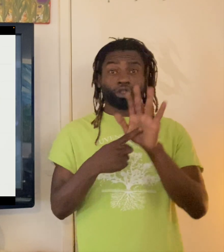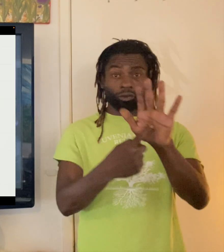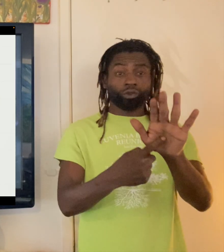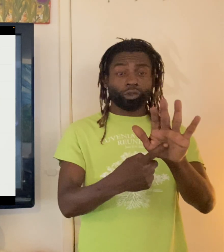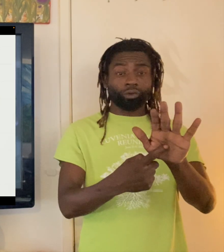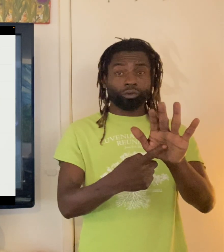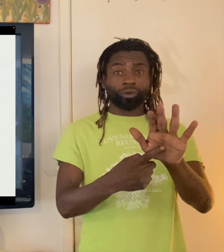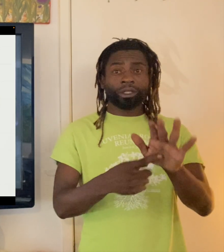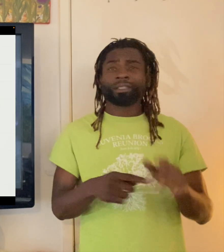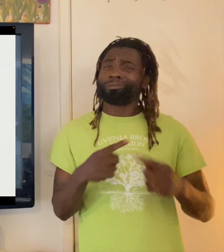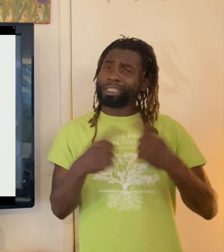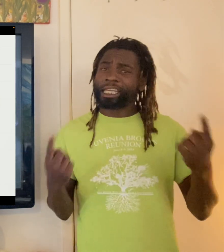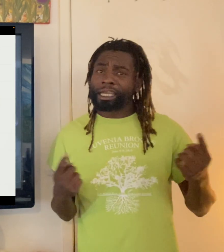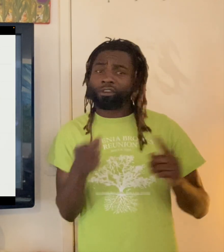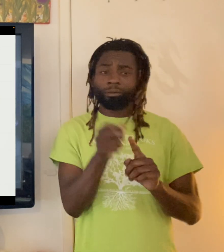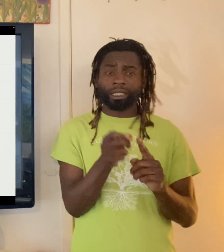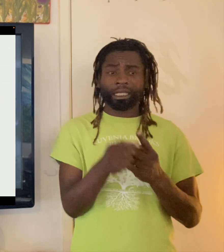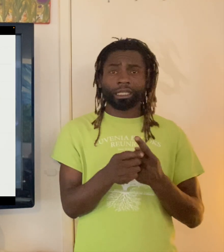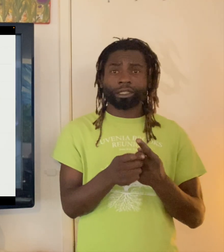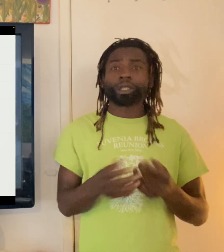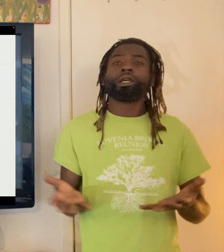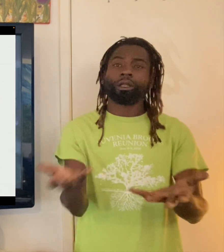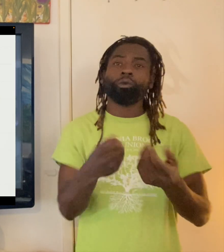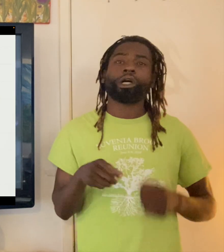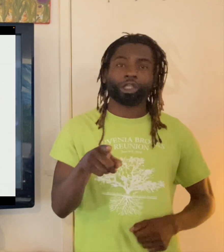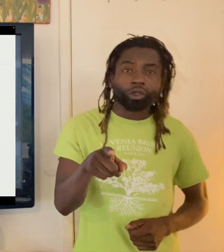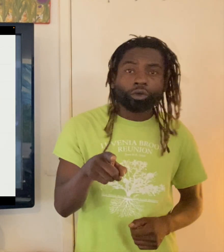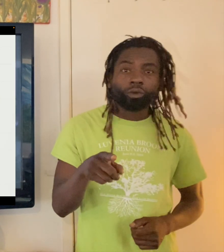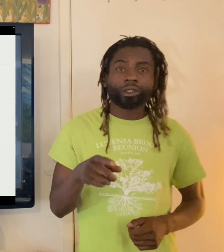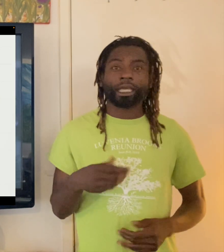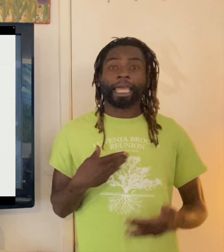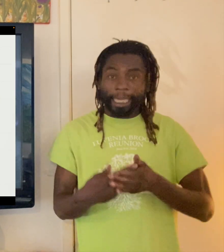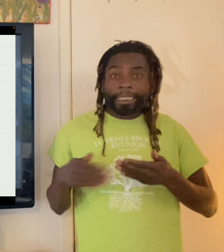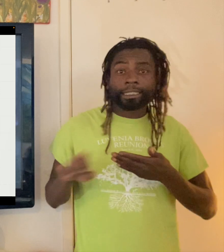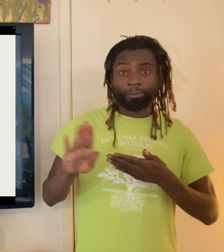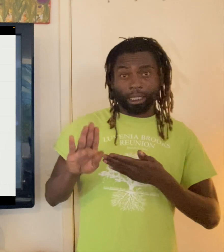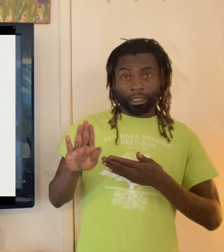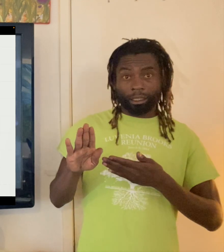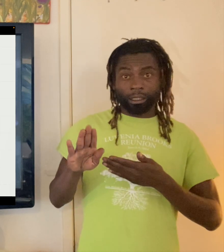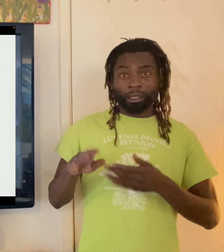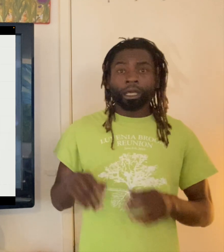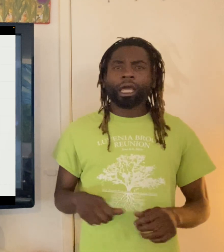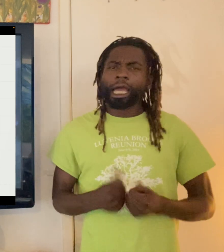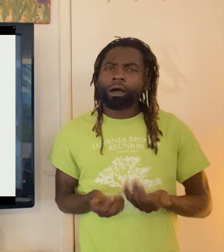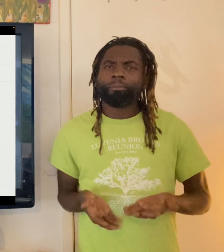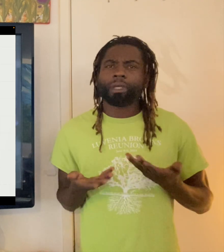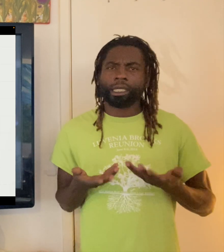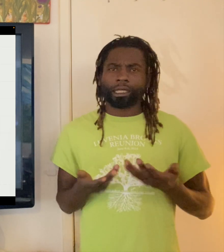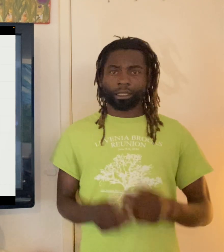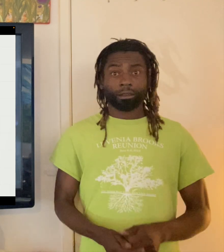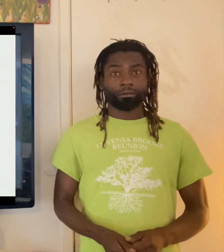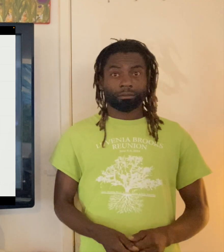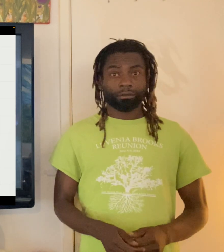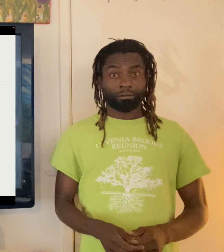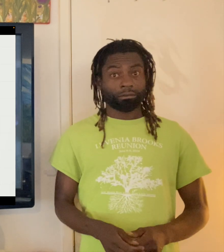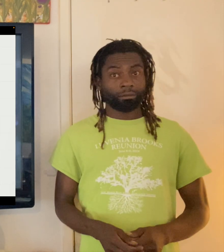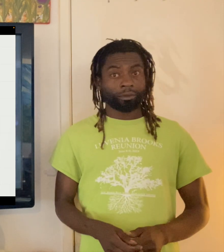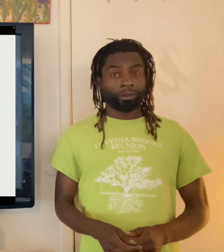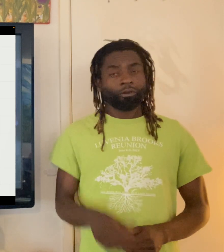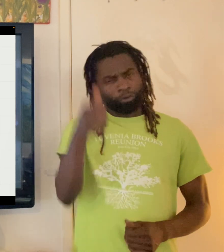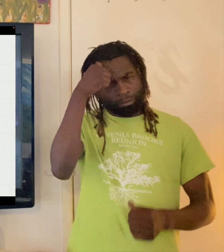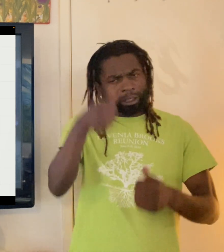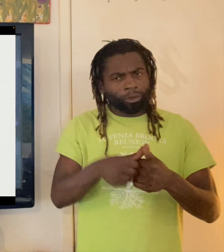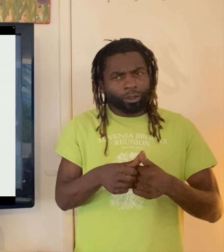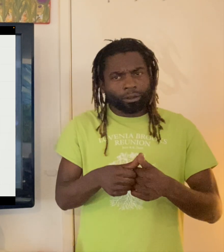So, I am going to quickly show you some different bananas, and I want you to estimate how many bananas you think there